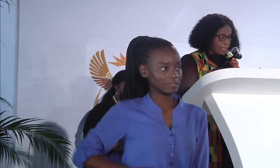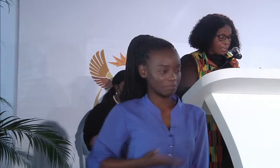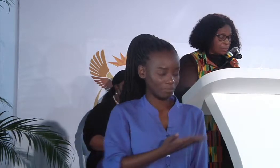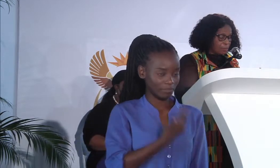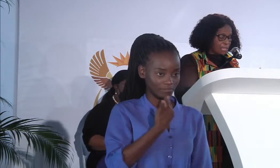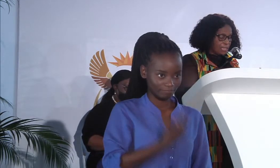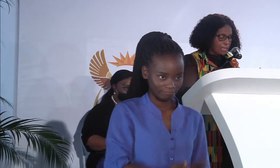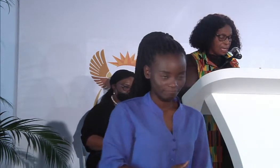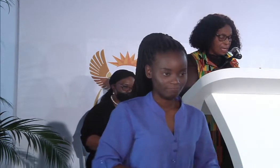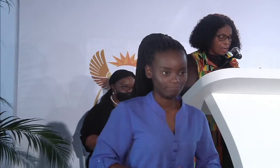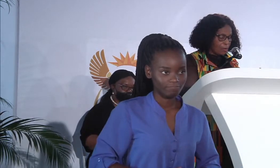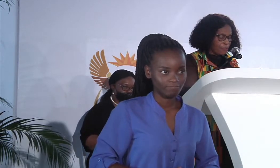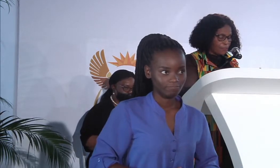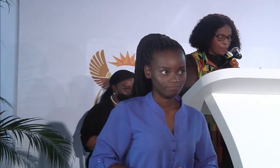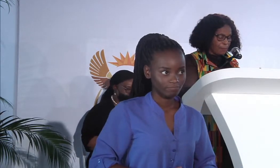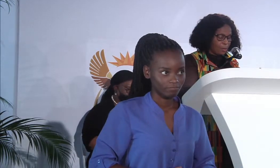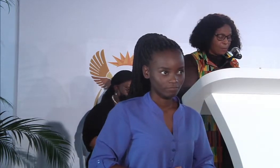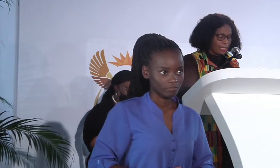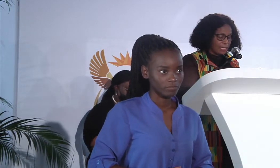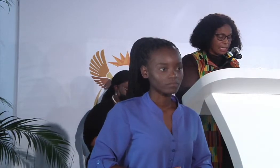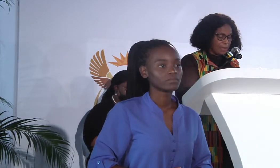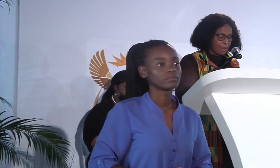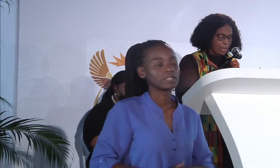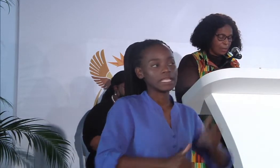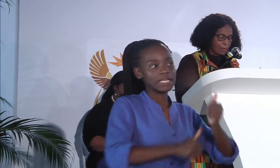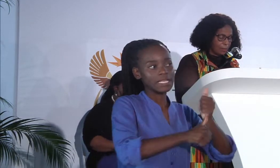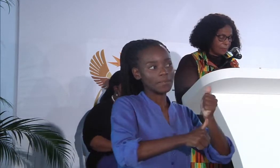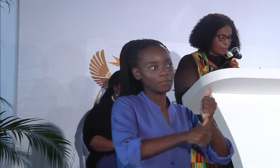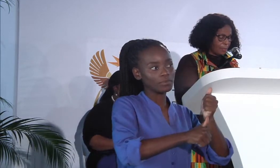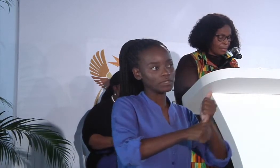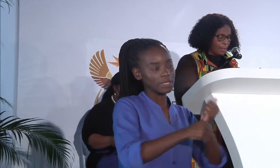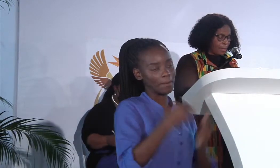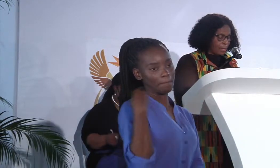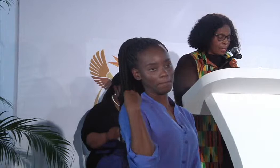the Deputy Minister of Employment and Labor,